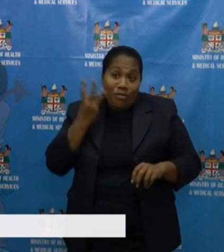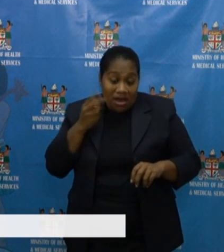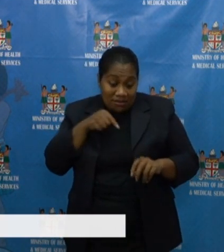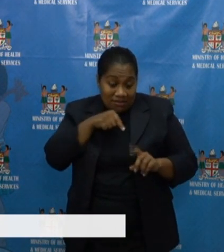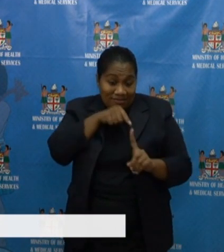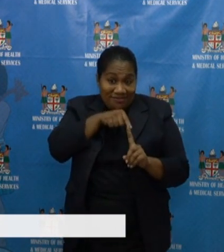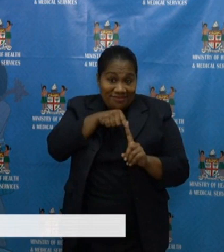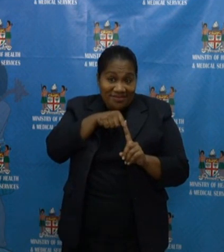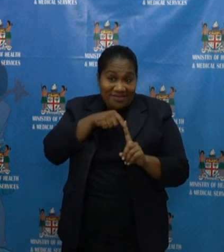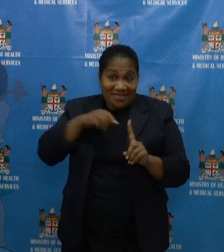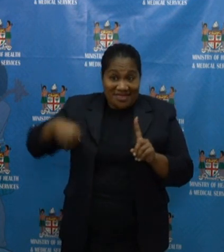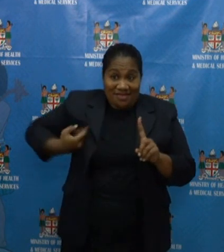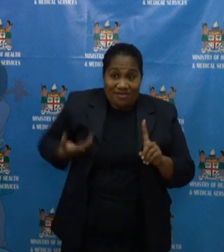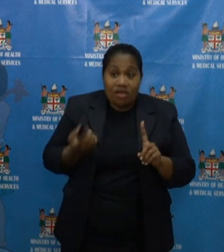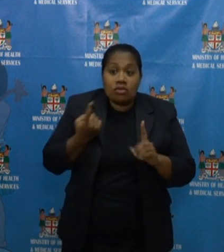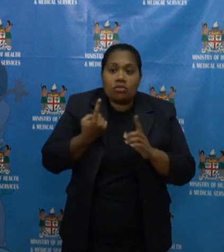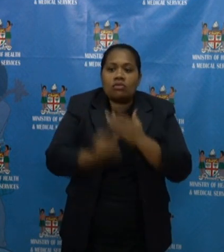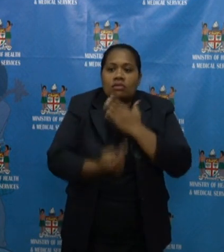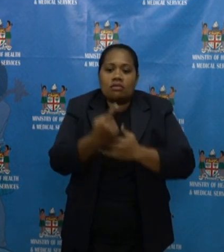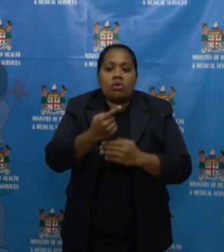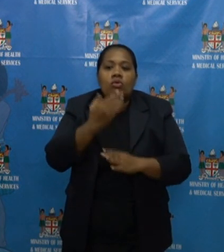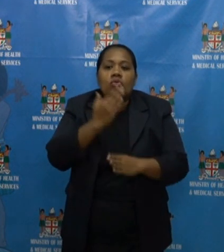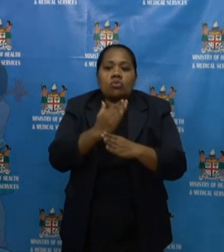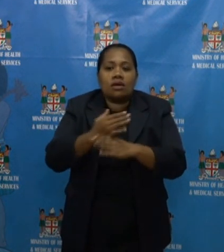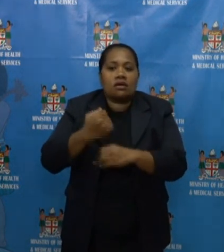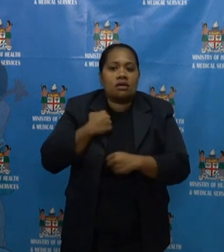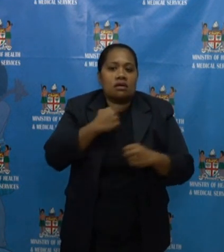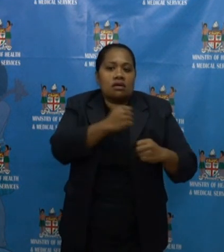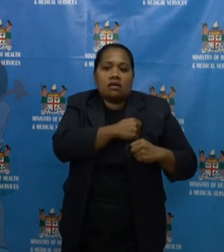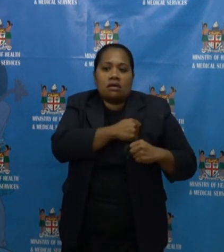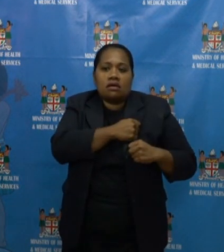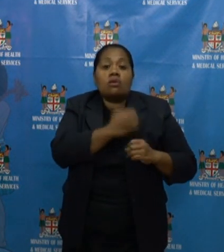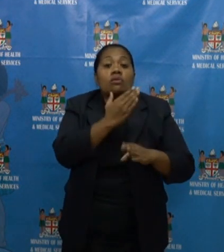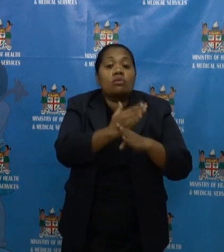quarantine facility in Nandi, and he has tested positive.